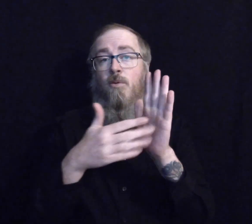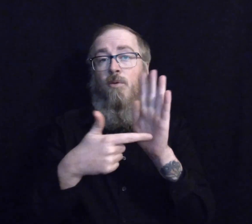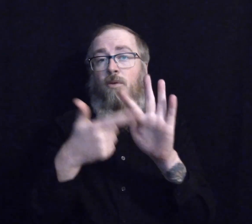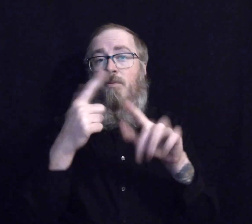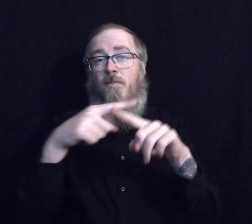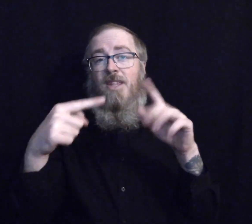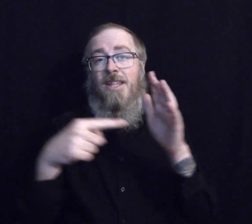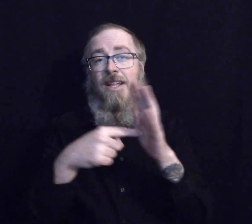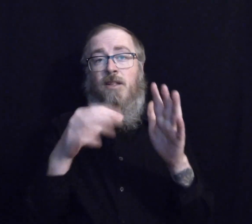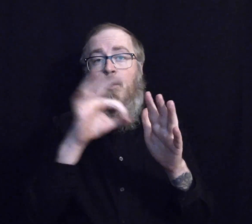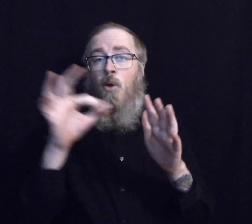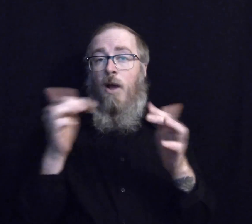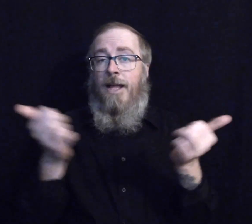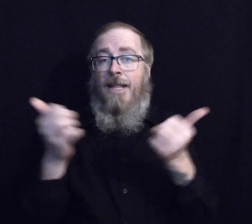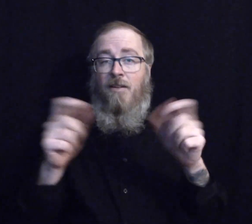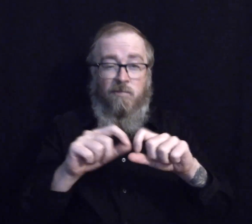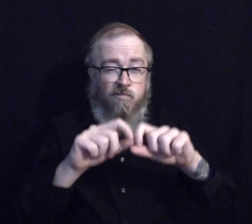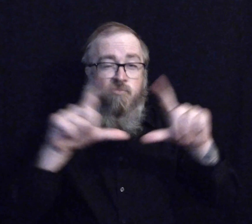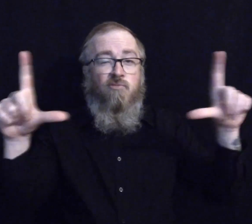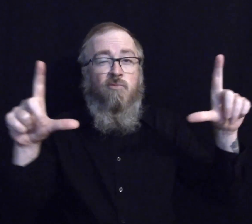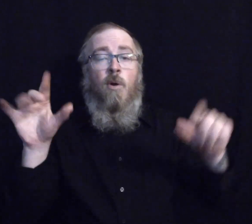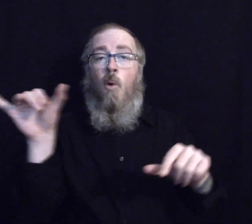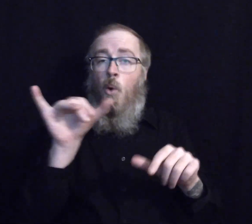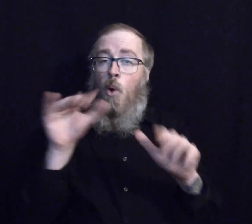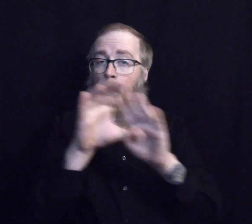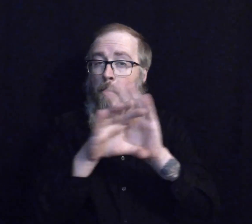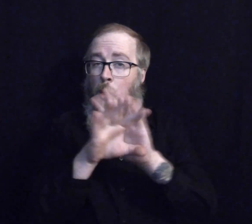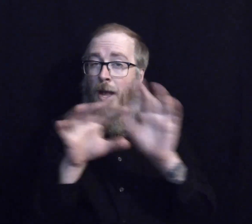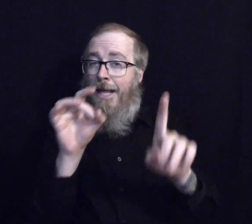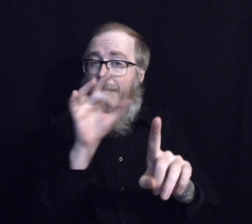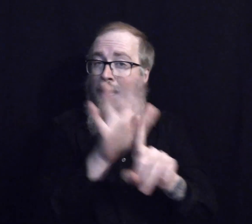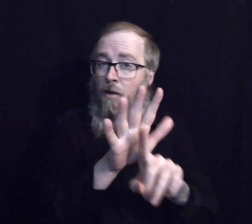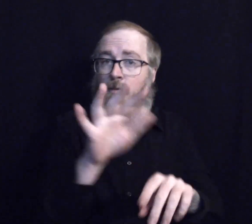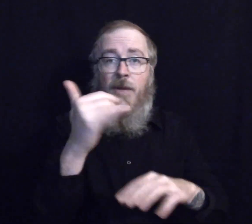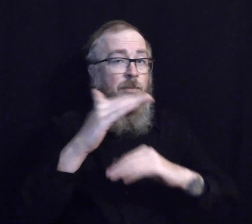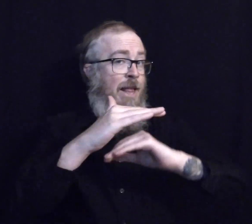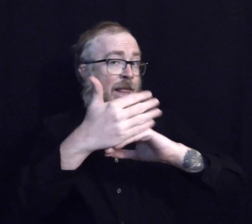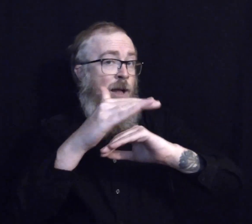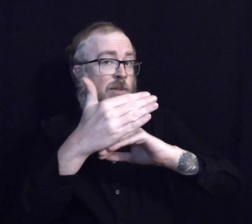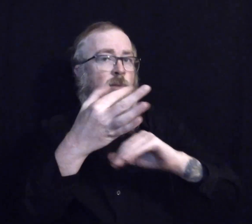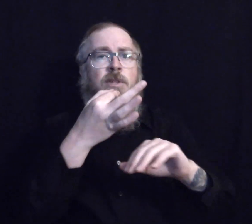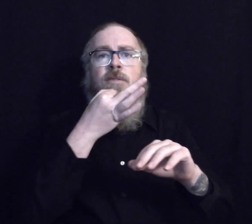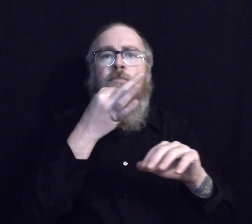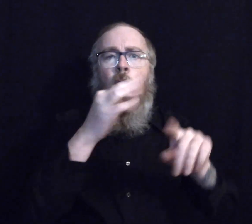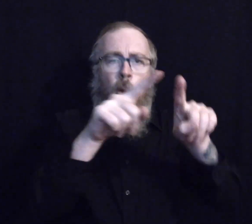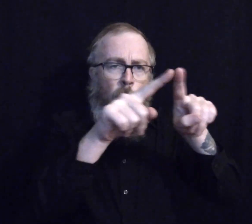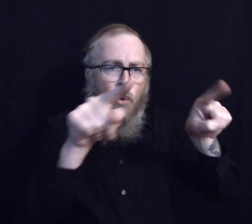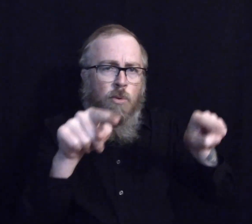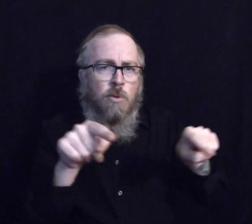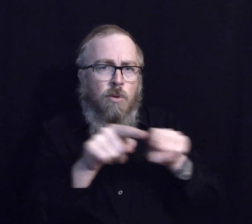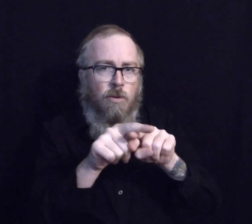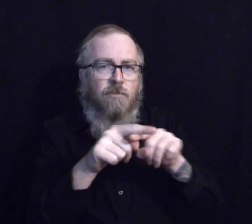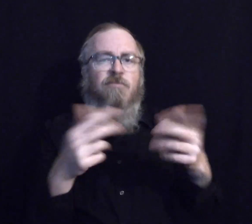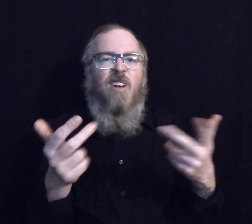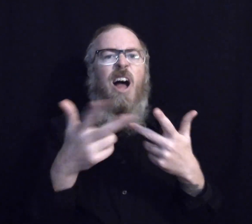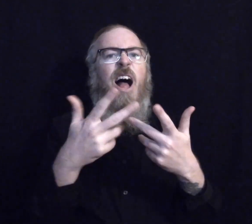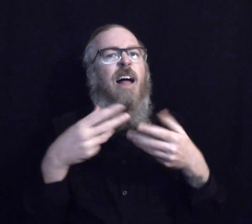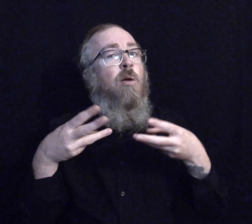Sometimes Zoom Text or a program like it doesn't provide enough magnification, or you might be using a laptop where the screen itself